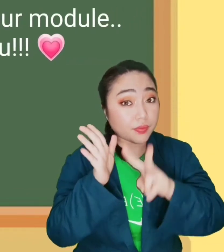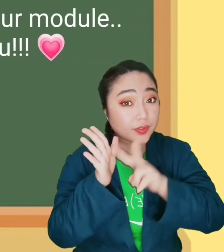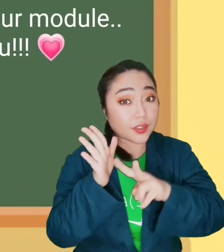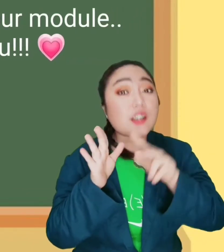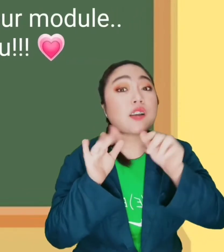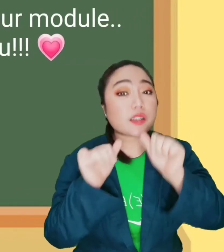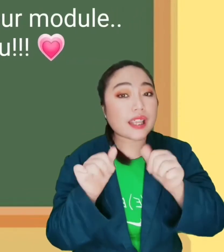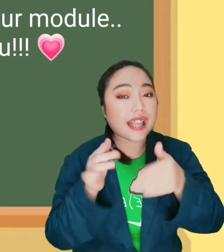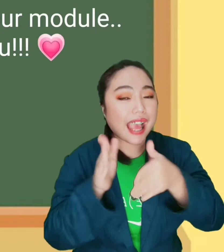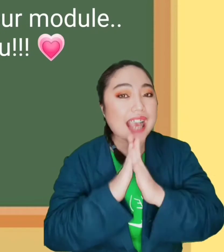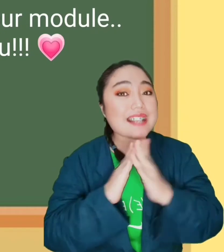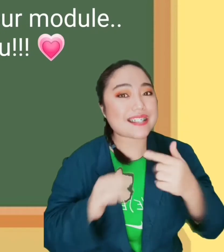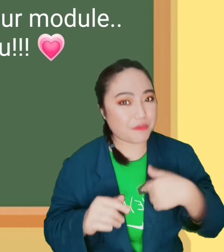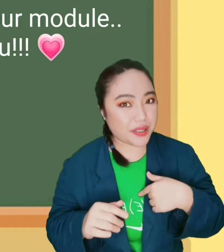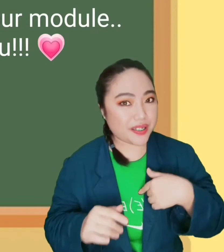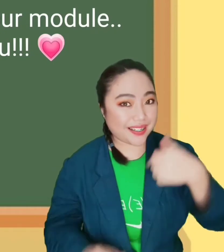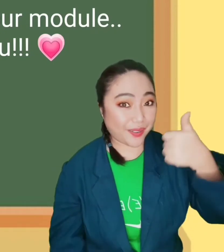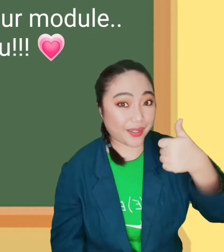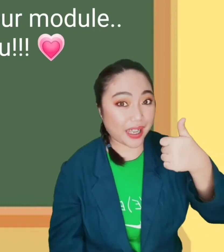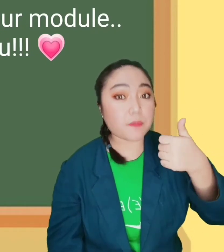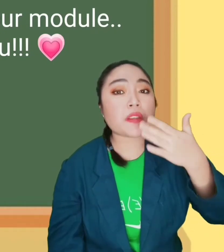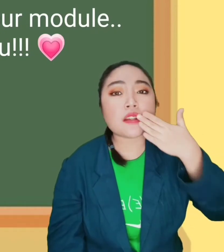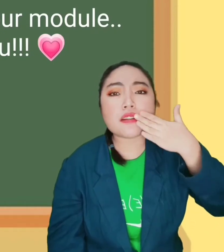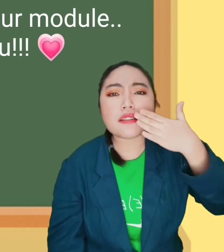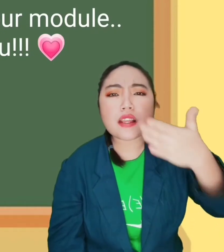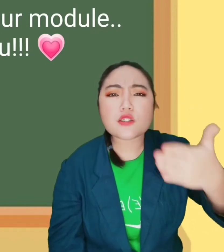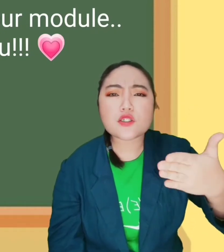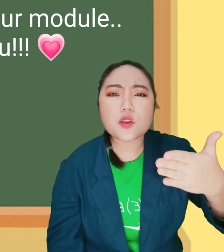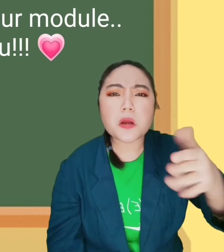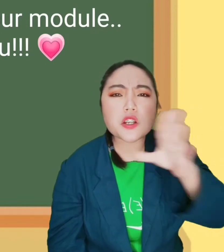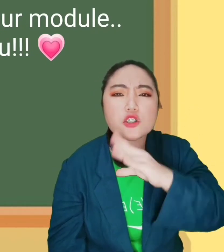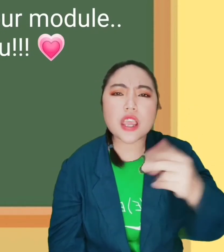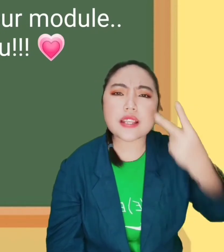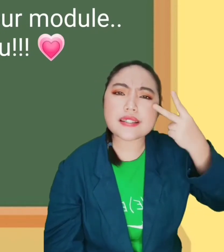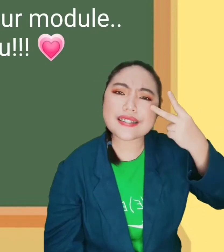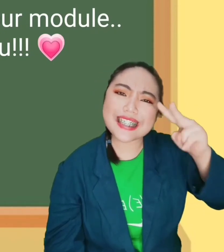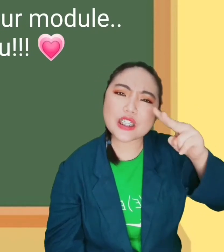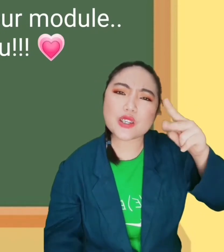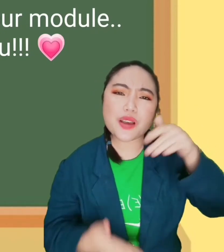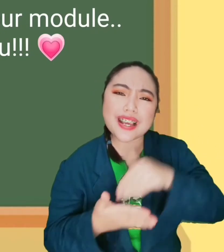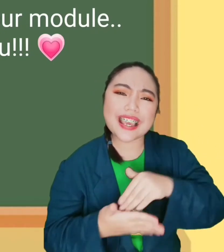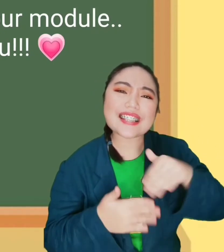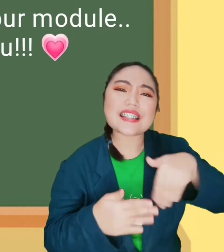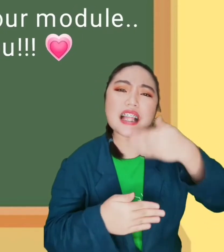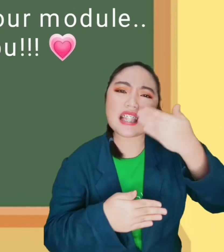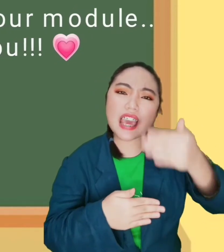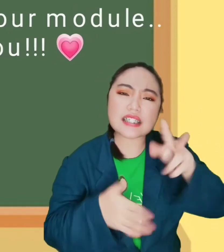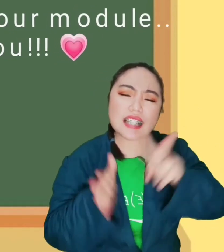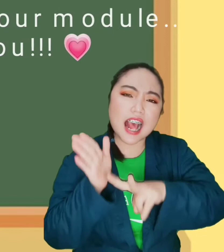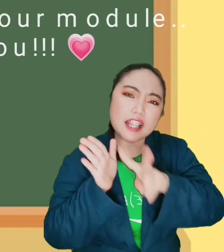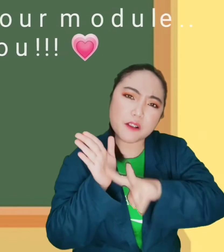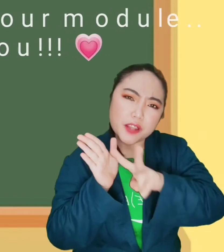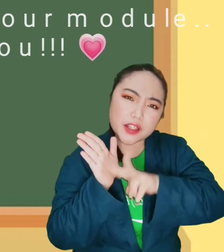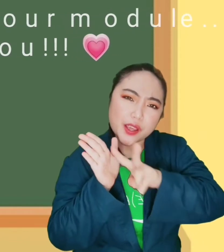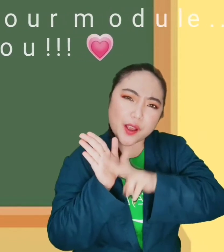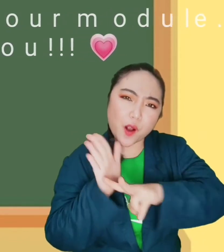watch this video again, ask me, okay? Thank you and see you